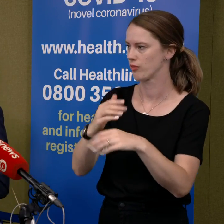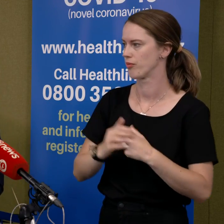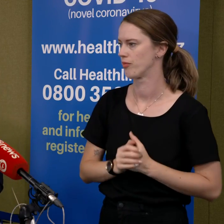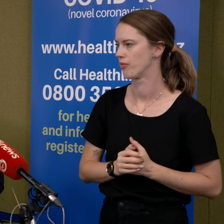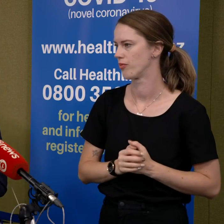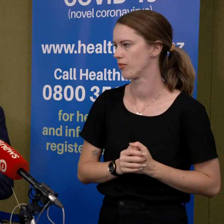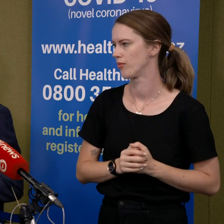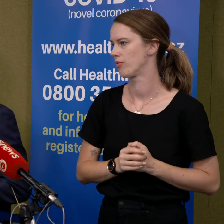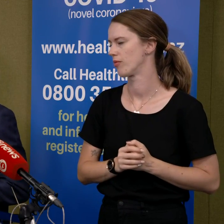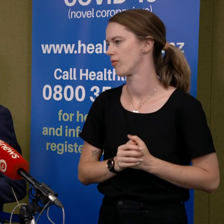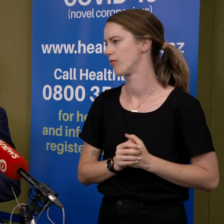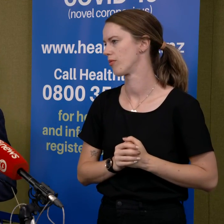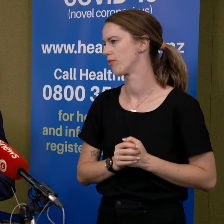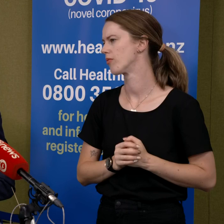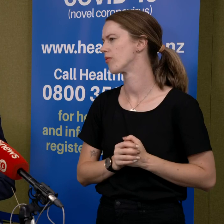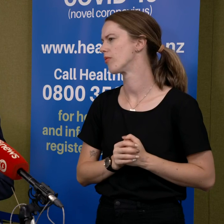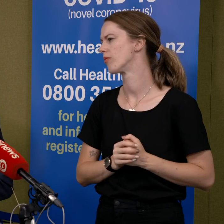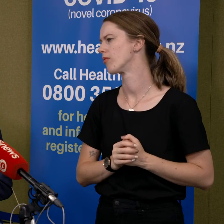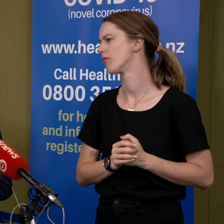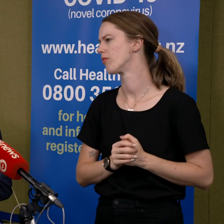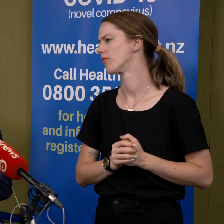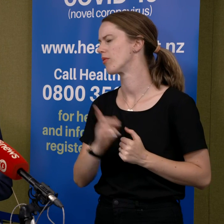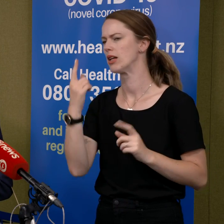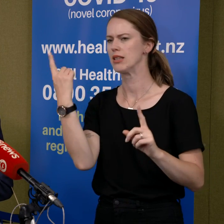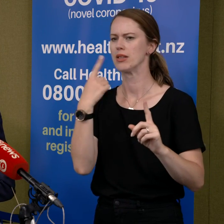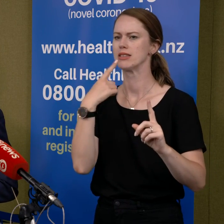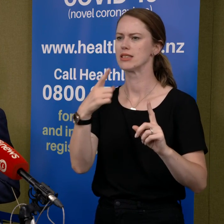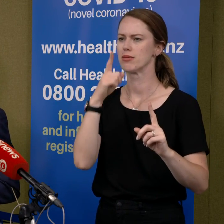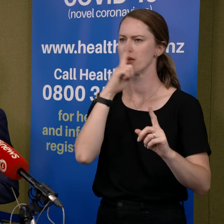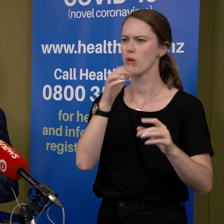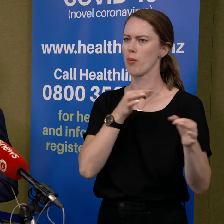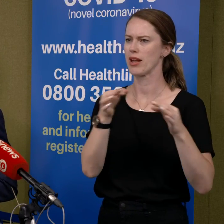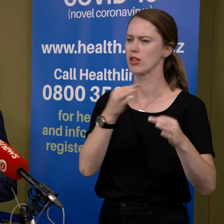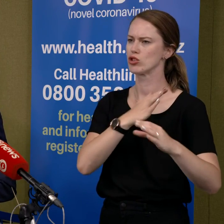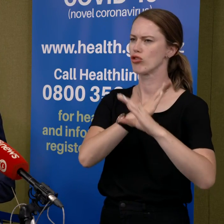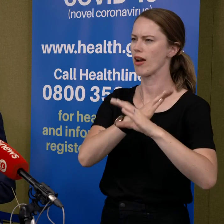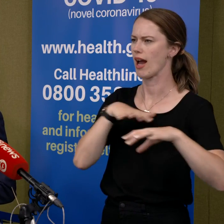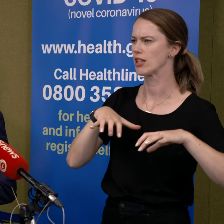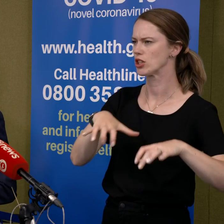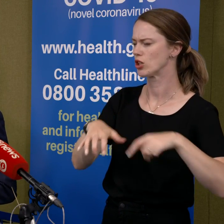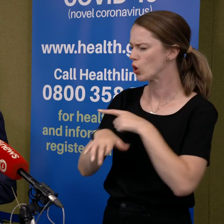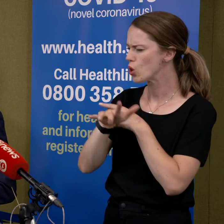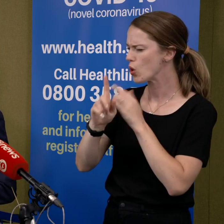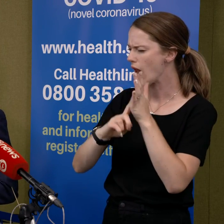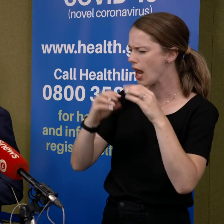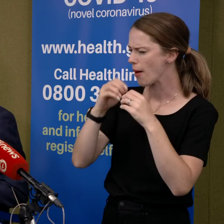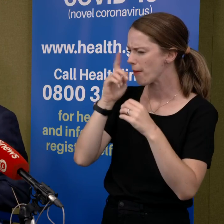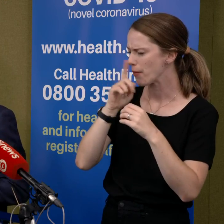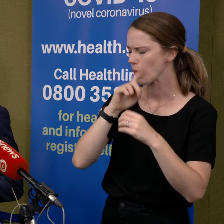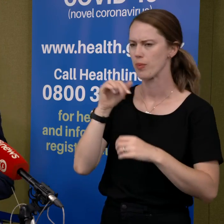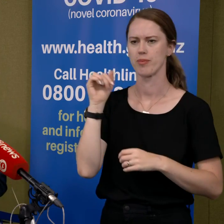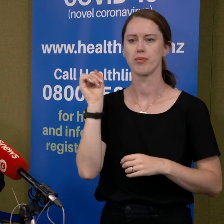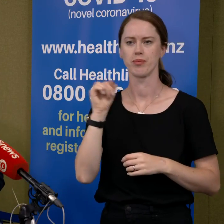that APEX are saying that their members are planning on strike action on Friday? Sorry, this is the laboratory Yep. workers,